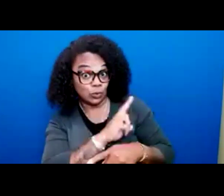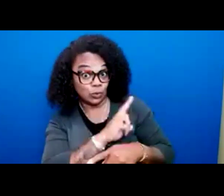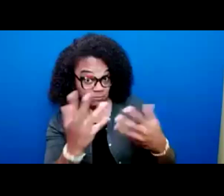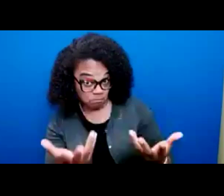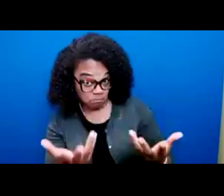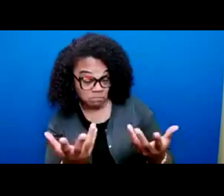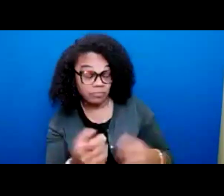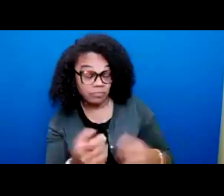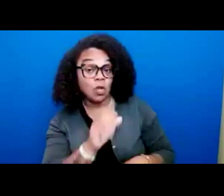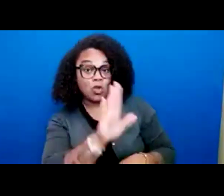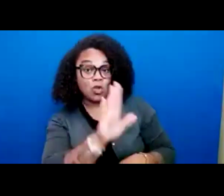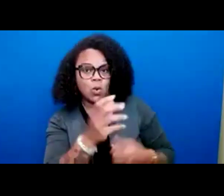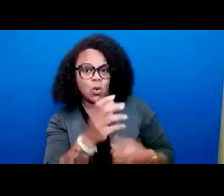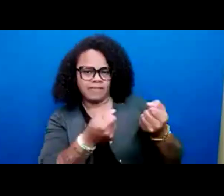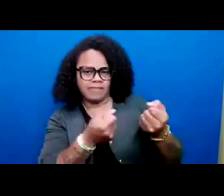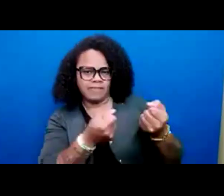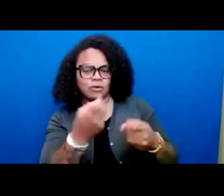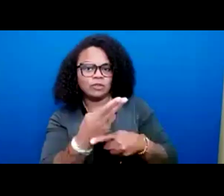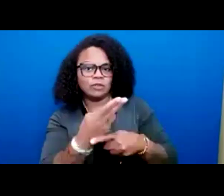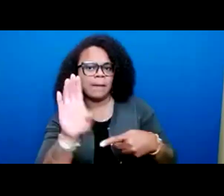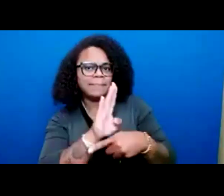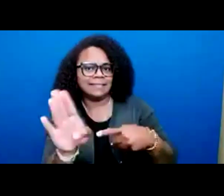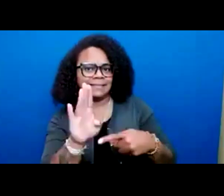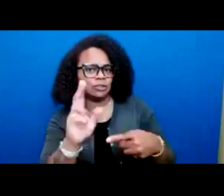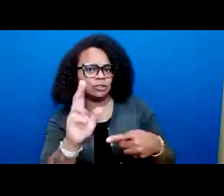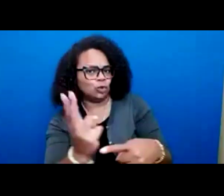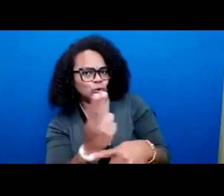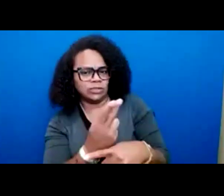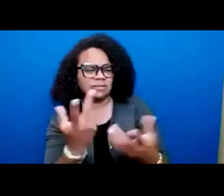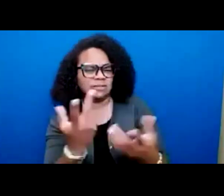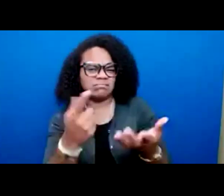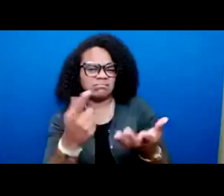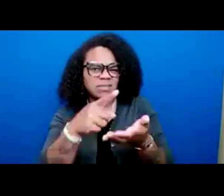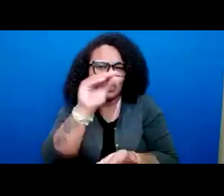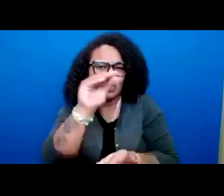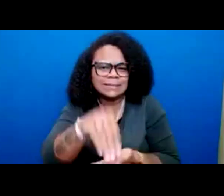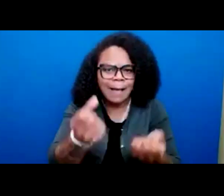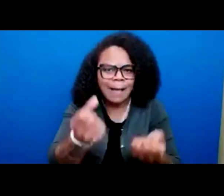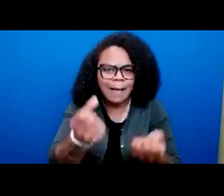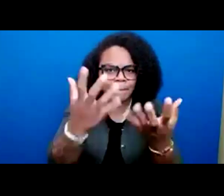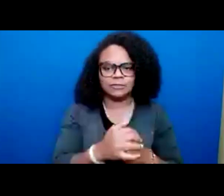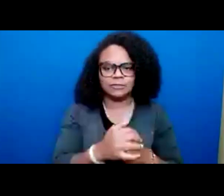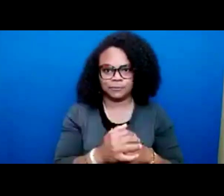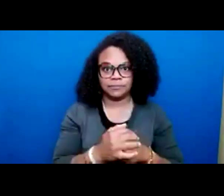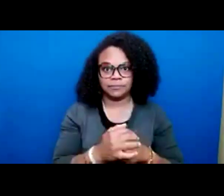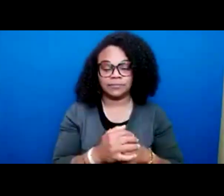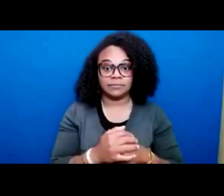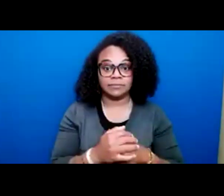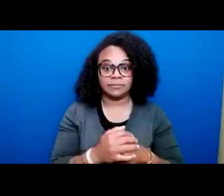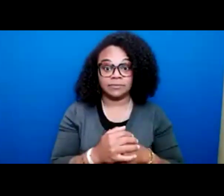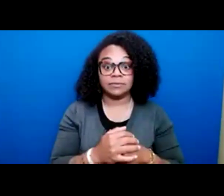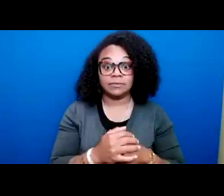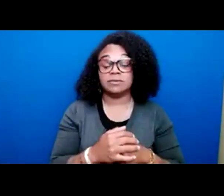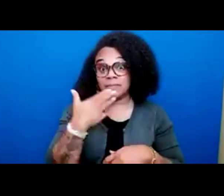this vehicle is in? Okay, what is it? And so the best variable in that is mileage.